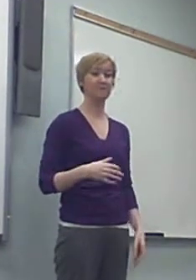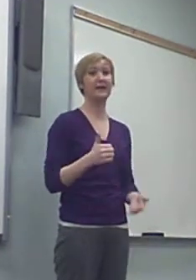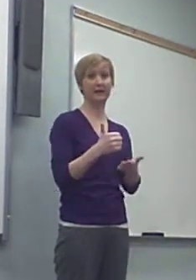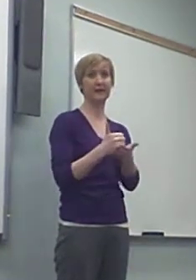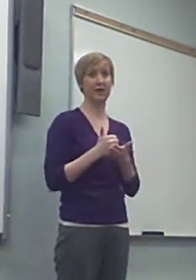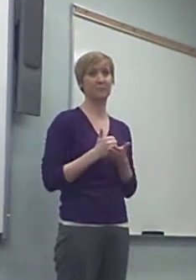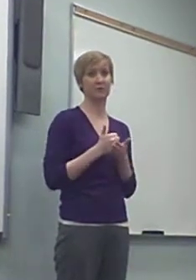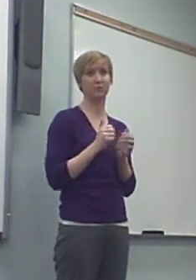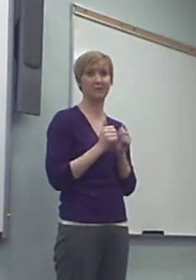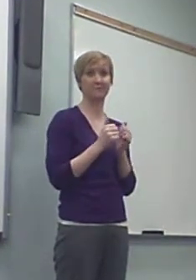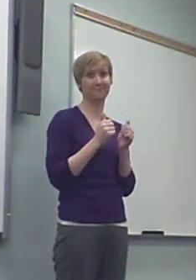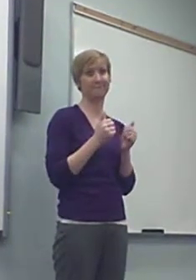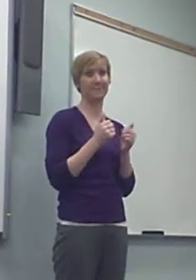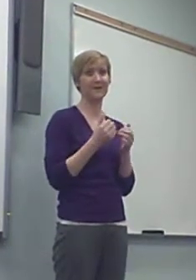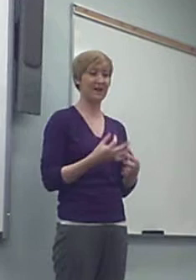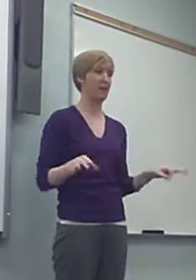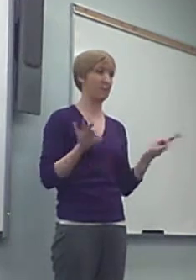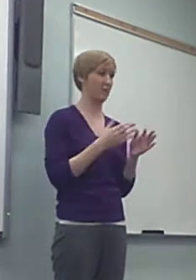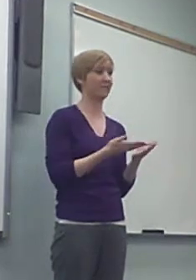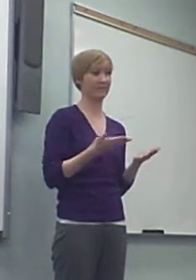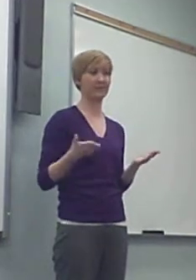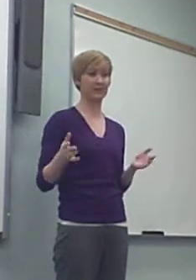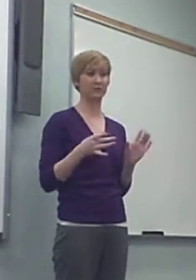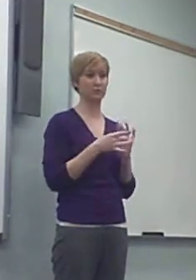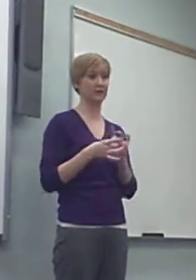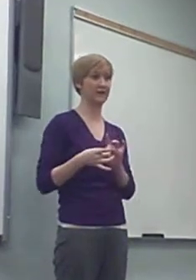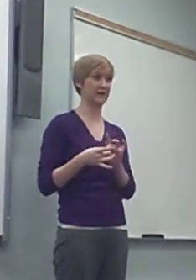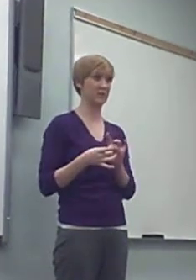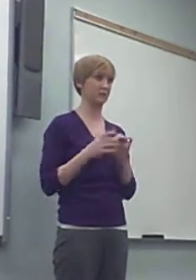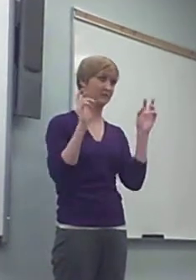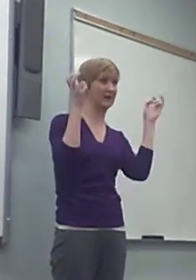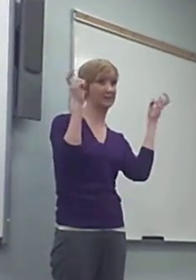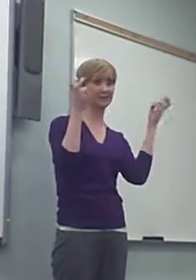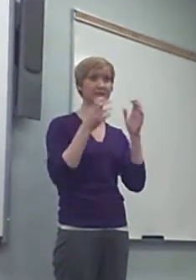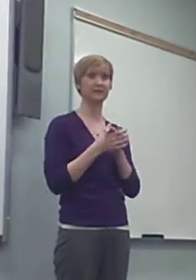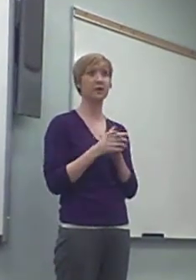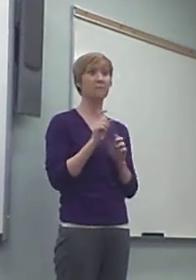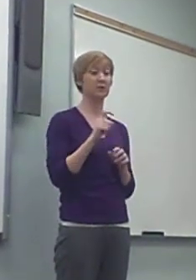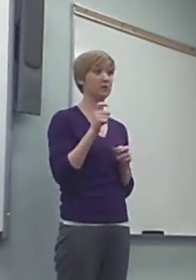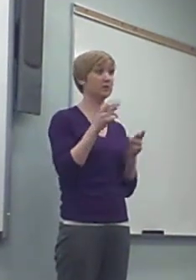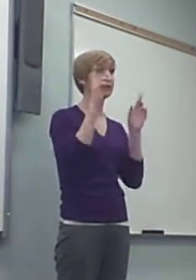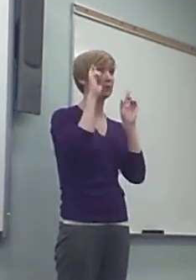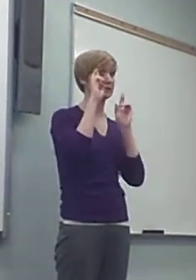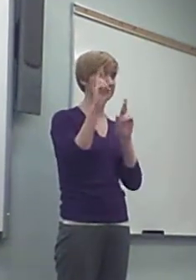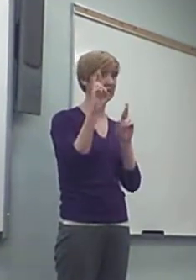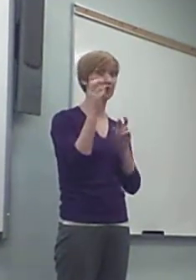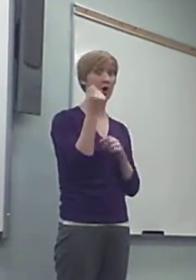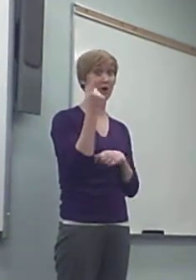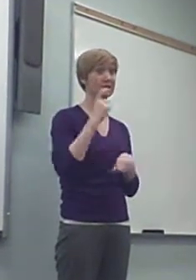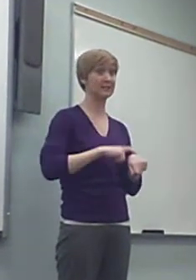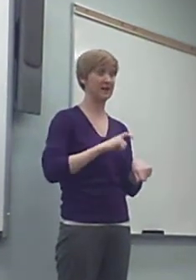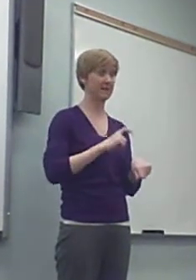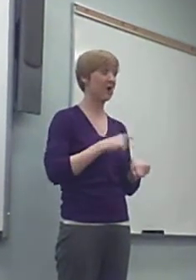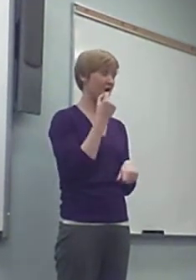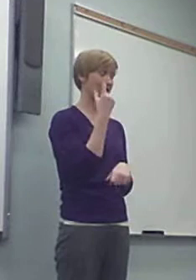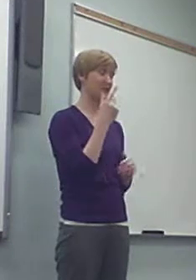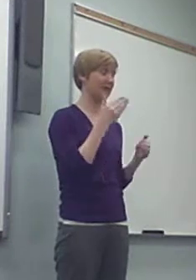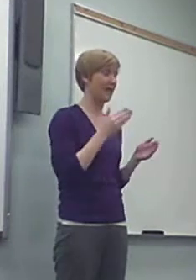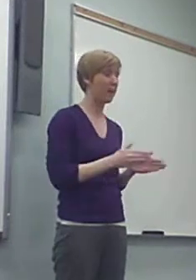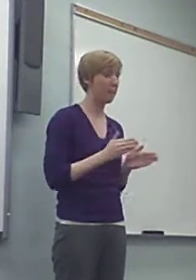good resources. But be respectful and understanding of their time, because they're doing just as much prep as you are before a